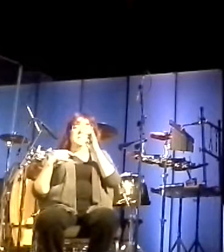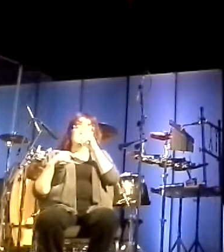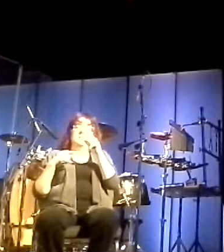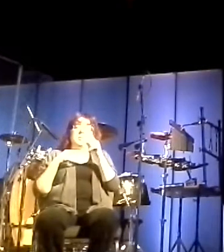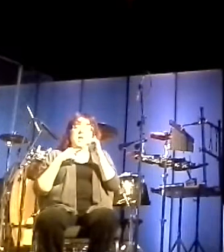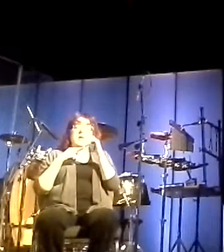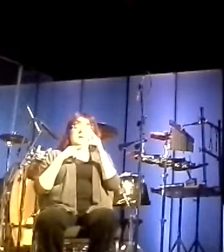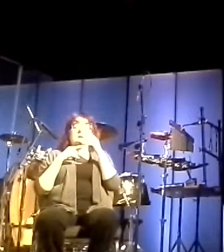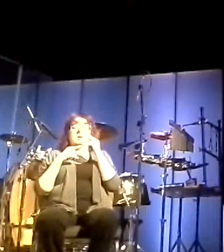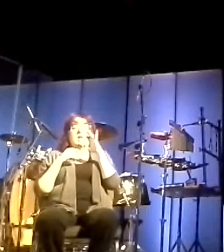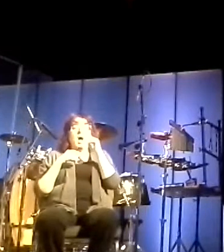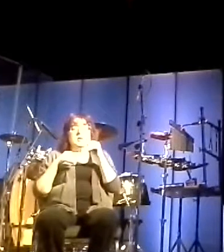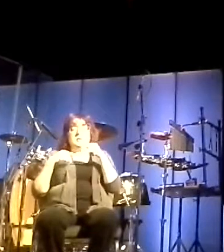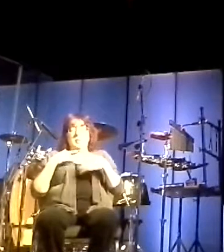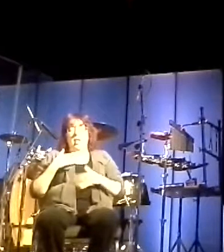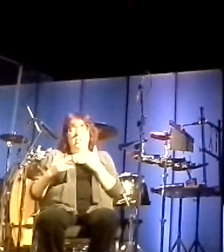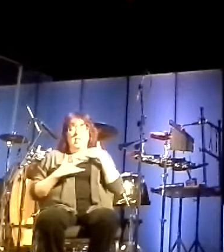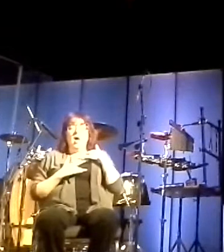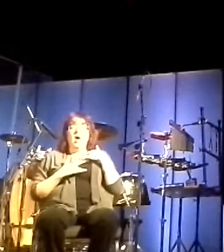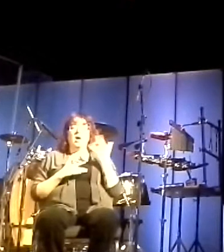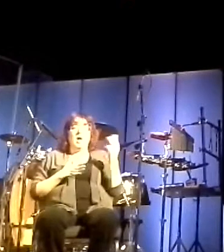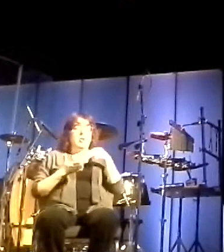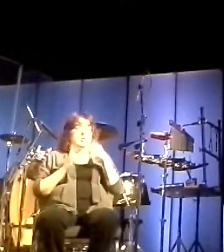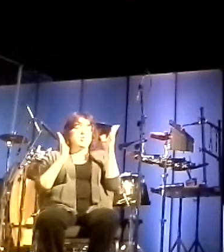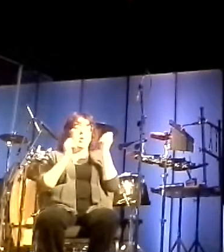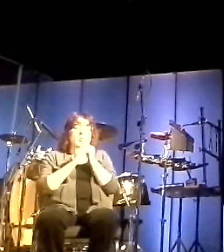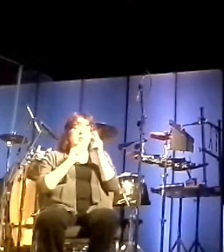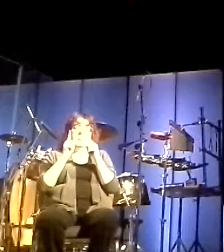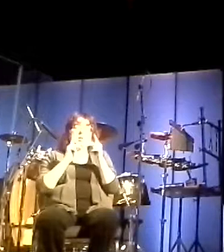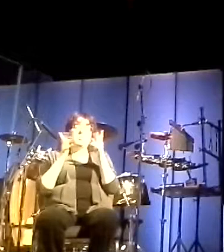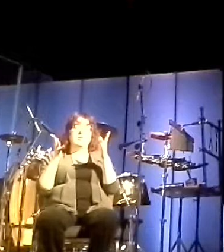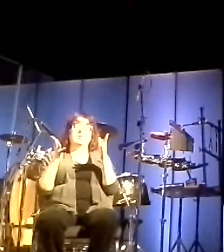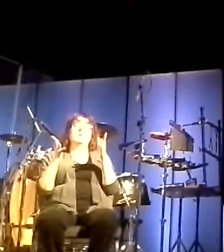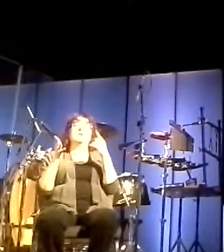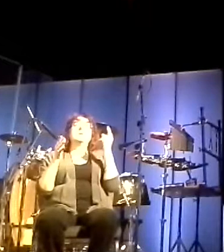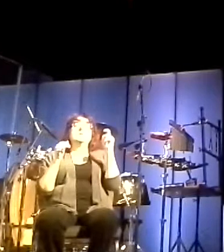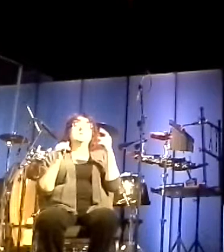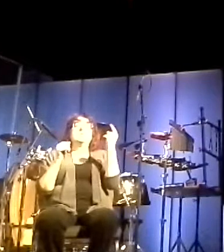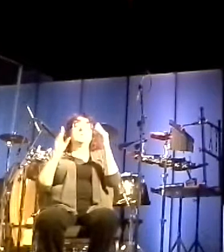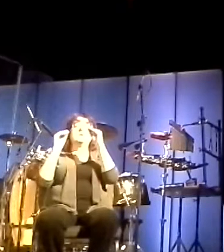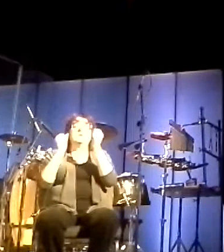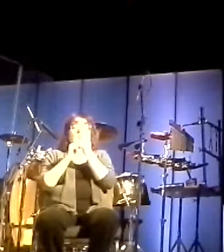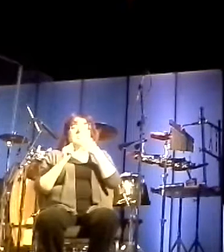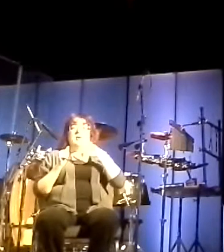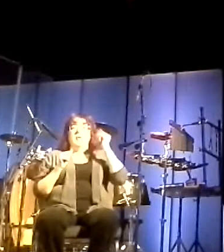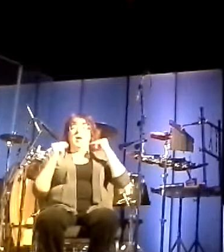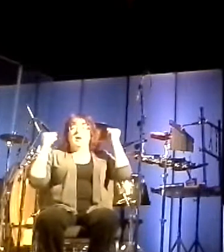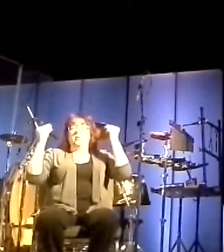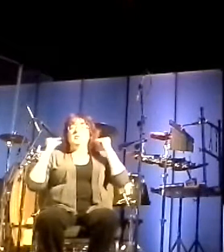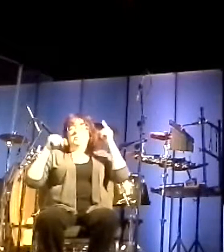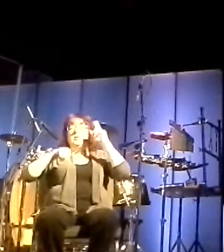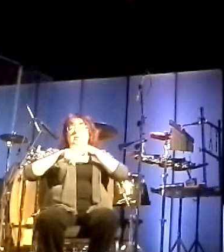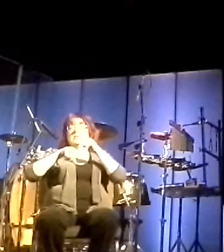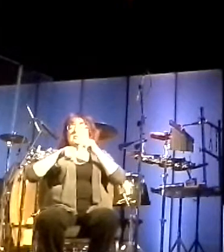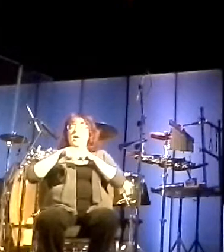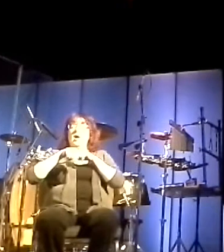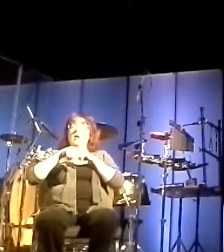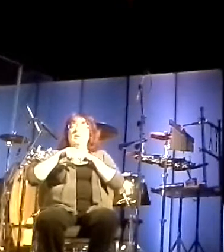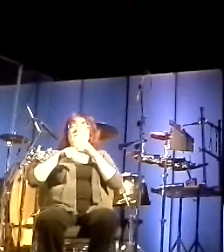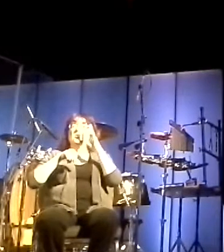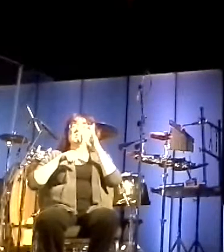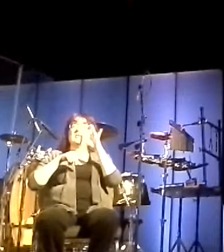had anxiety attacks that you wouldn't believe. I could barely get up in front of talking in front of people. I had to have somebody teach with me. We were back in the gymnasium at the time. For